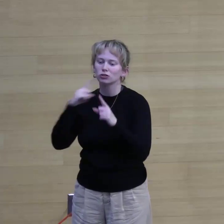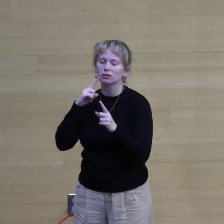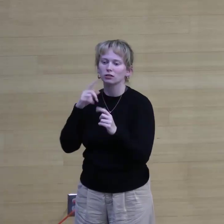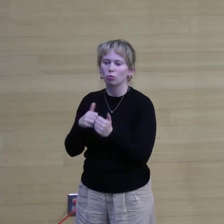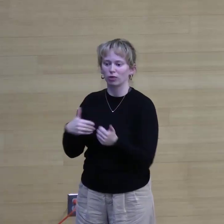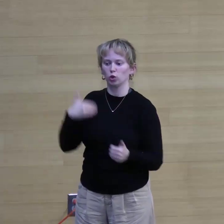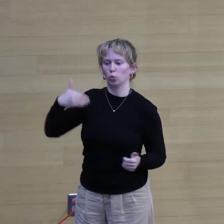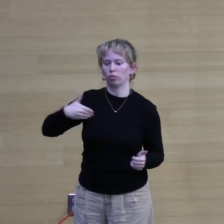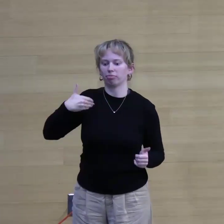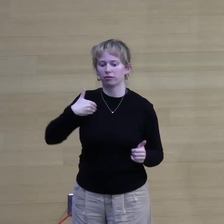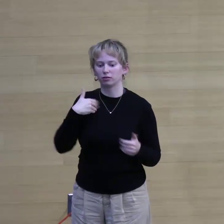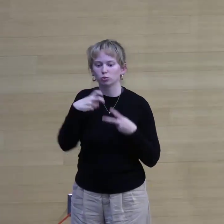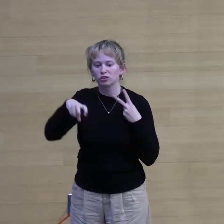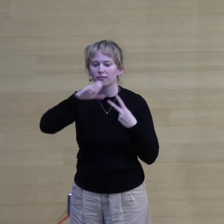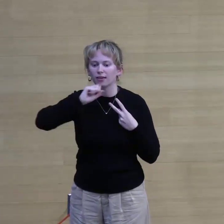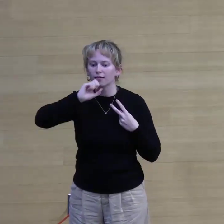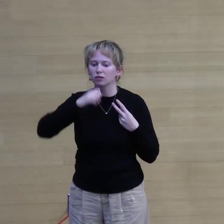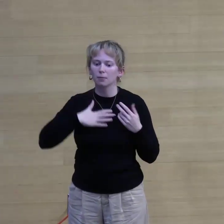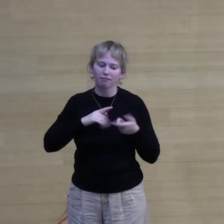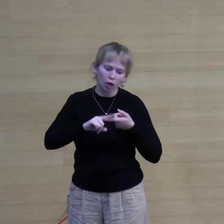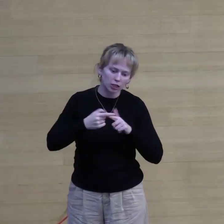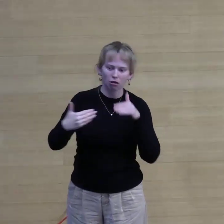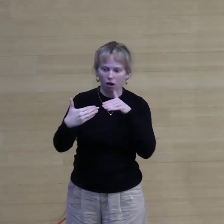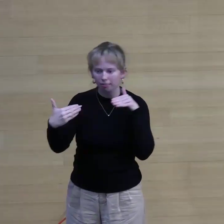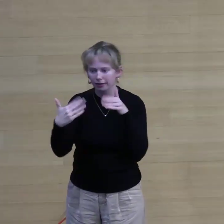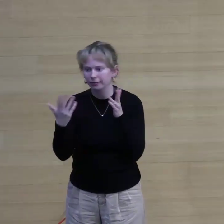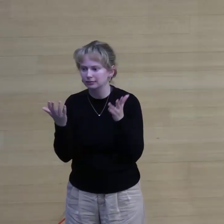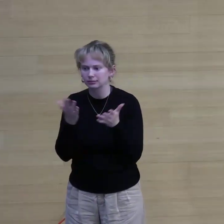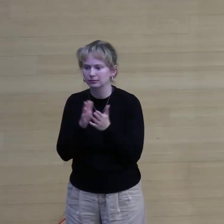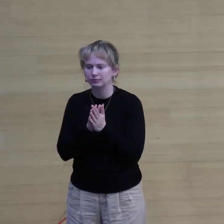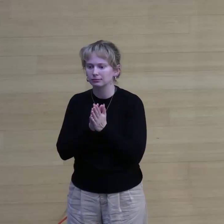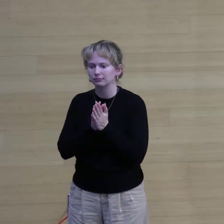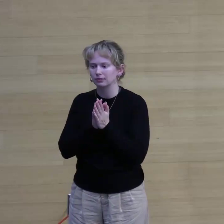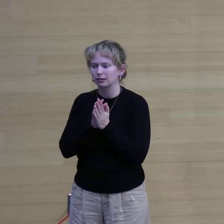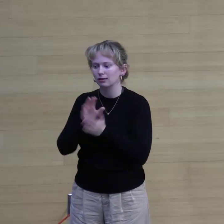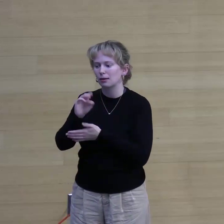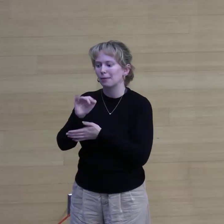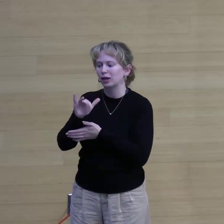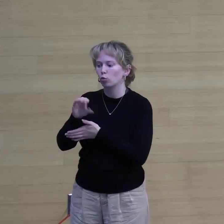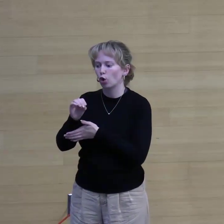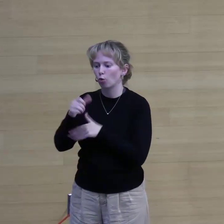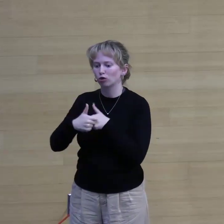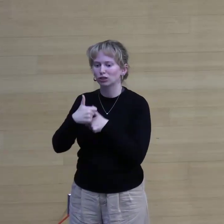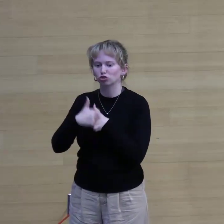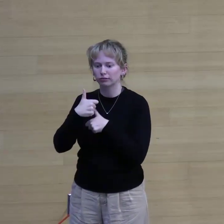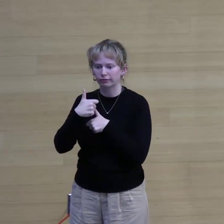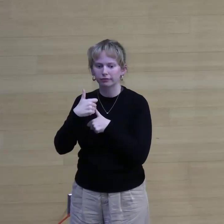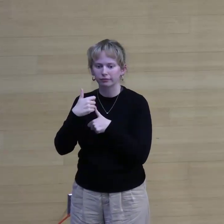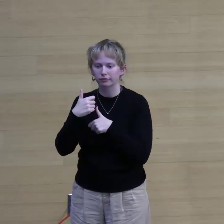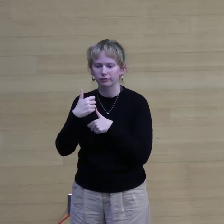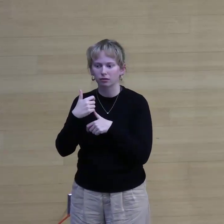youth, transitional age youth, my friends, my colleagues, is the microaggressions, the constantly